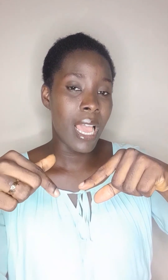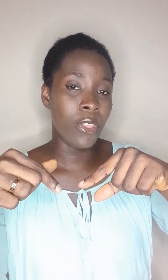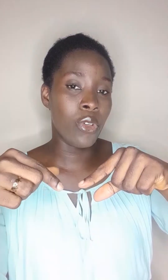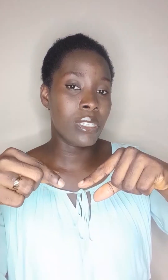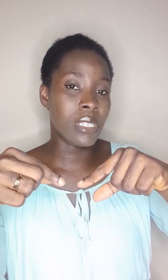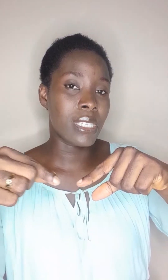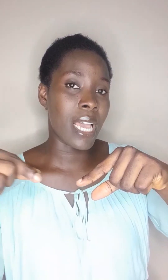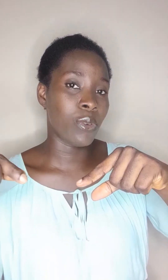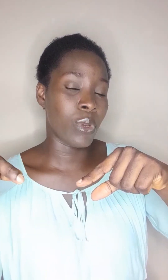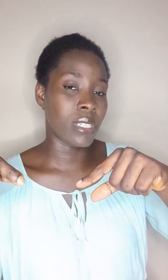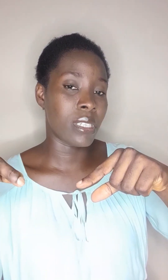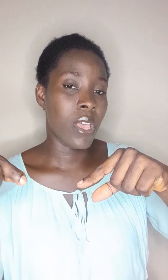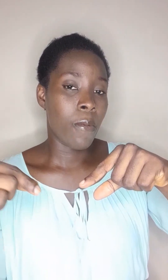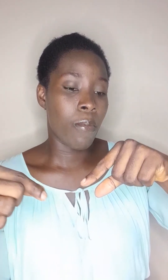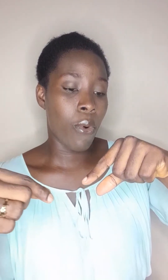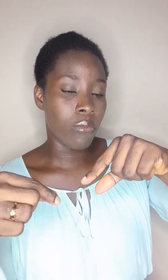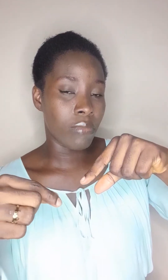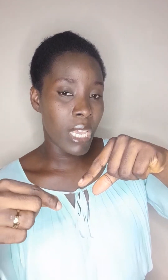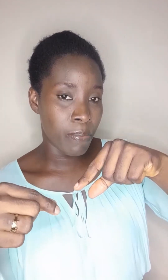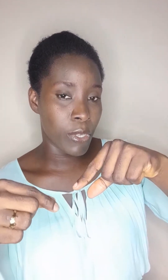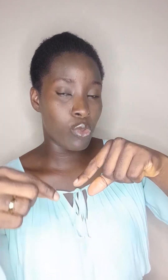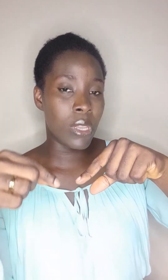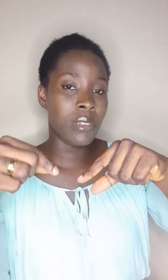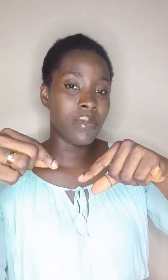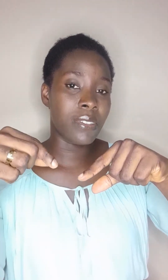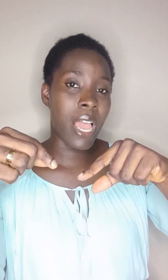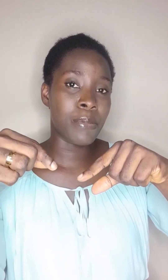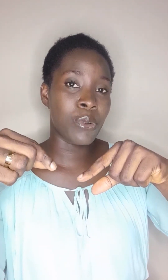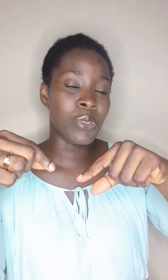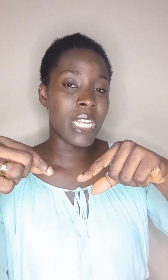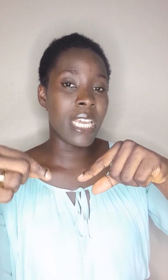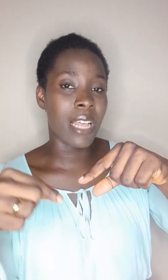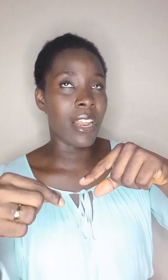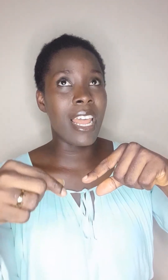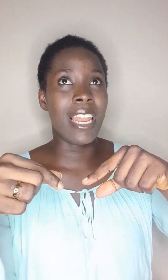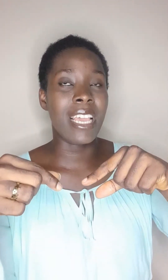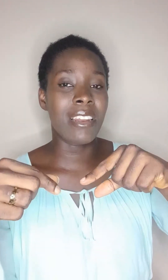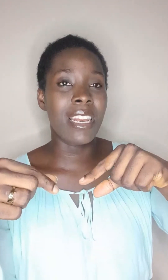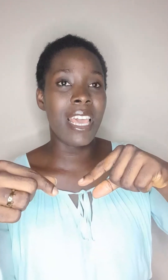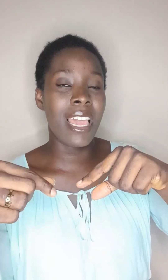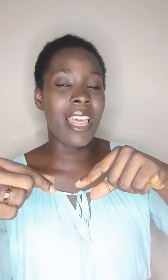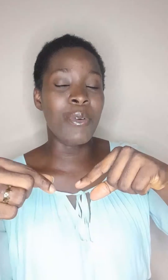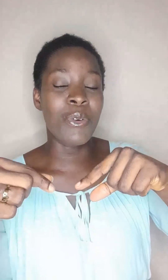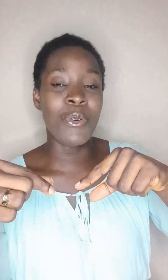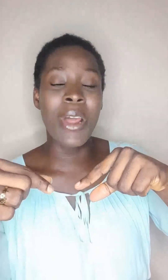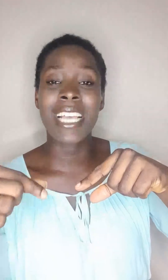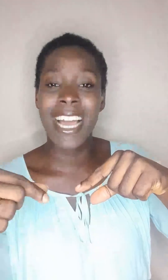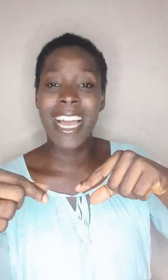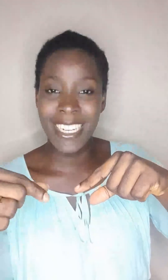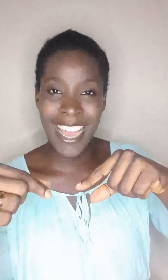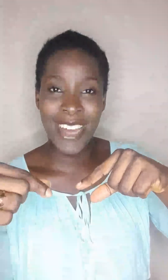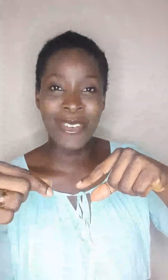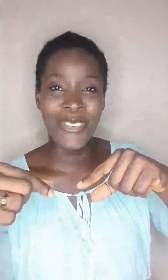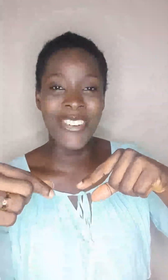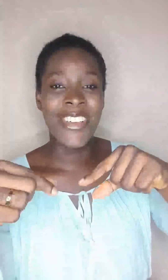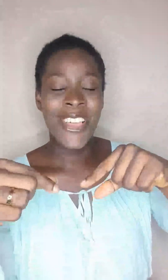not sideways, but in between absolutely and like the right hand